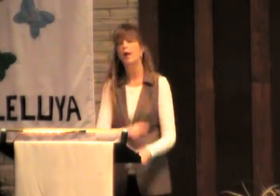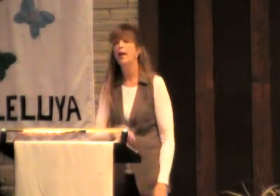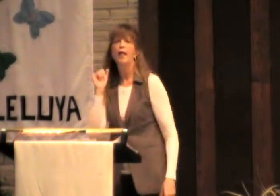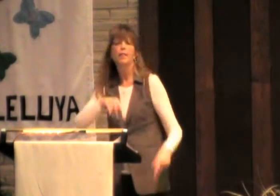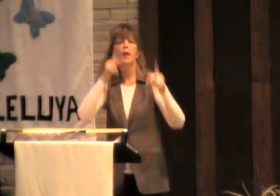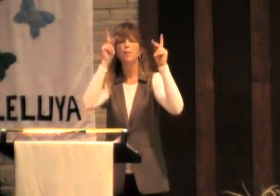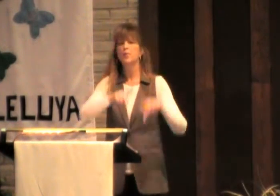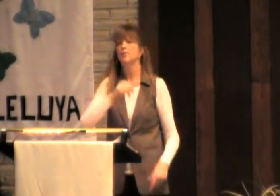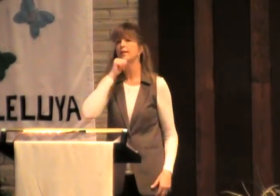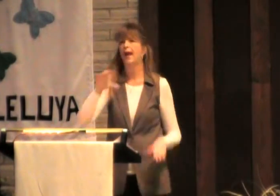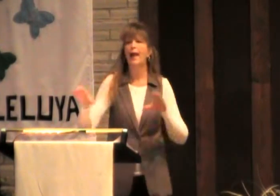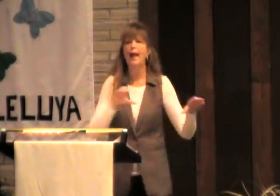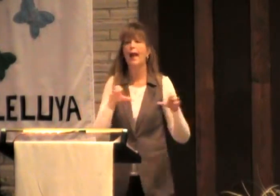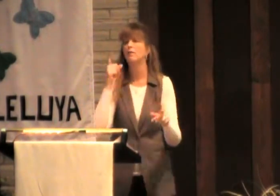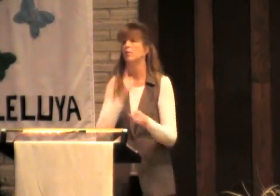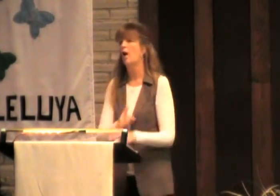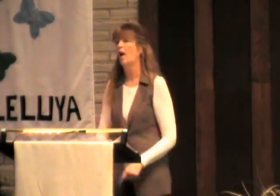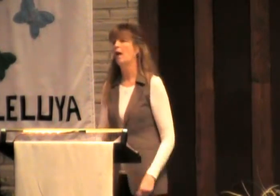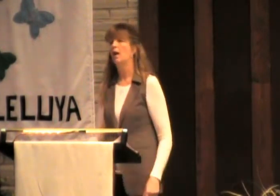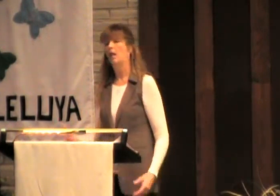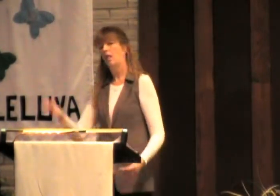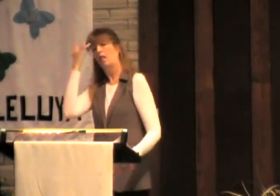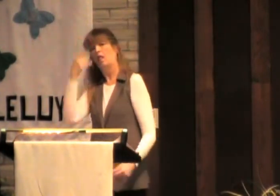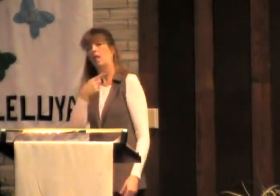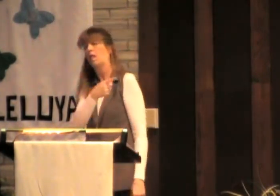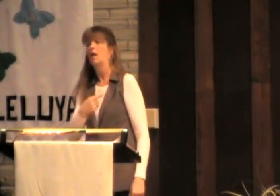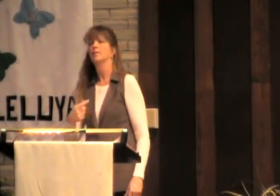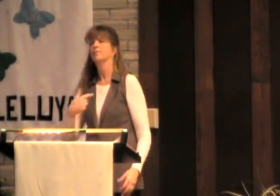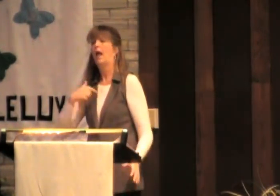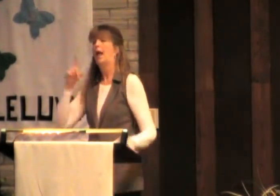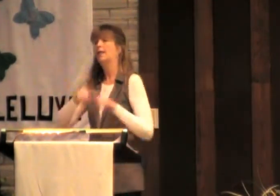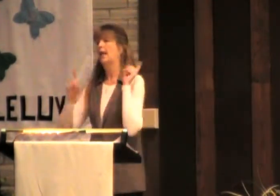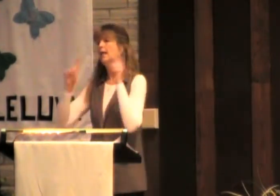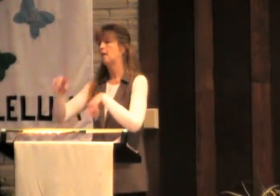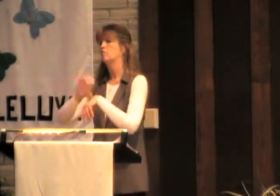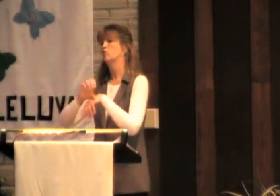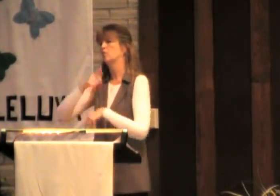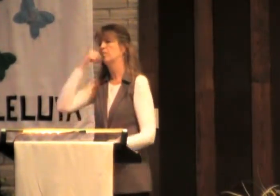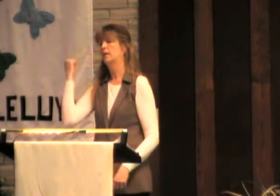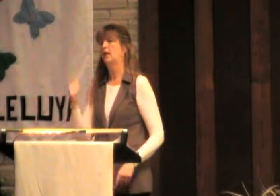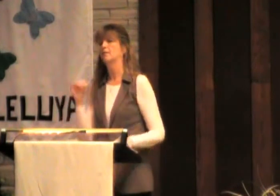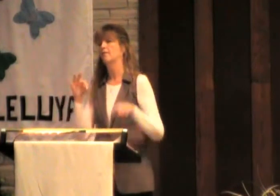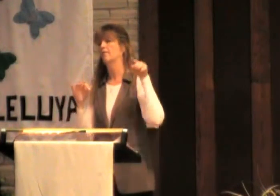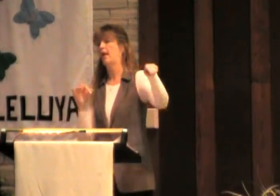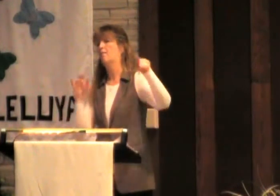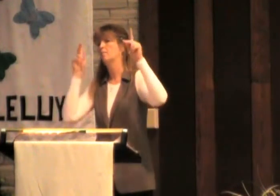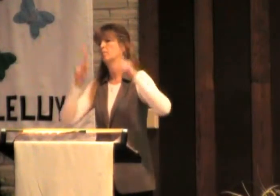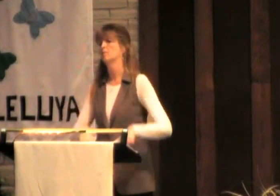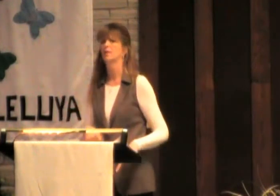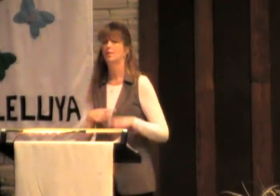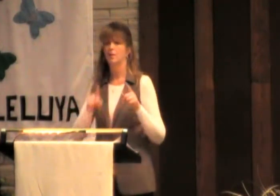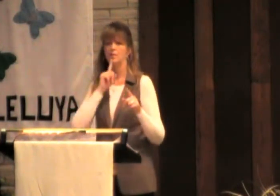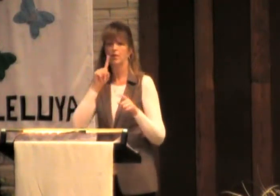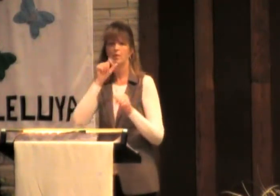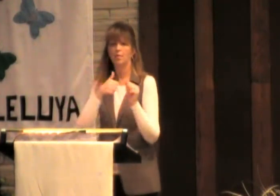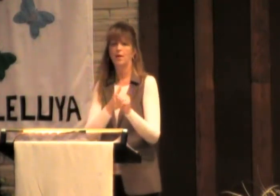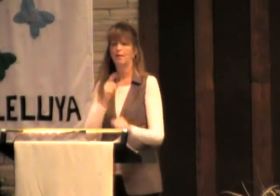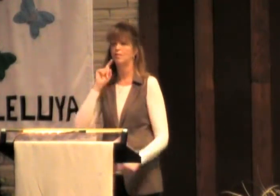person, they're just not doing things right. Their behavior's not right. I'm sick of it. So I can't be in church with that person.